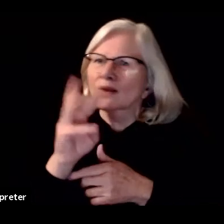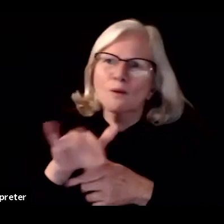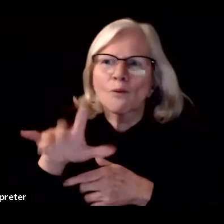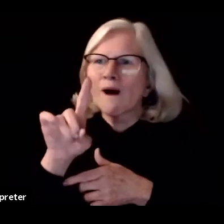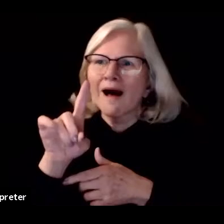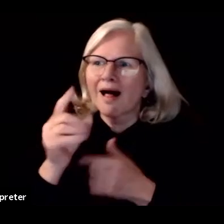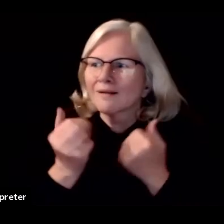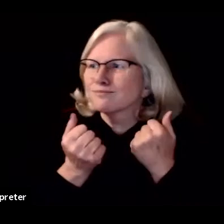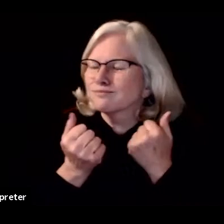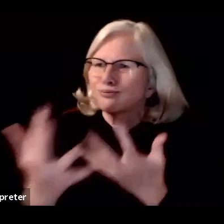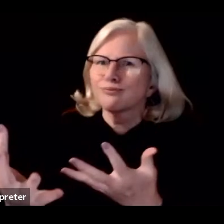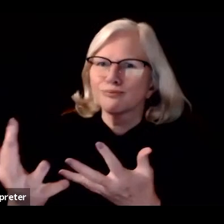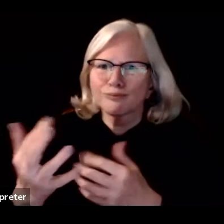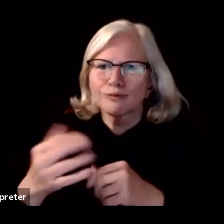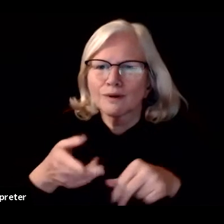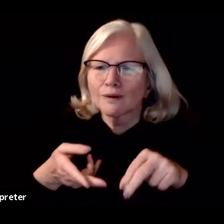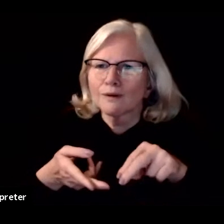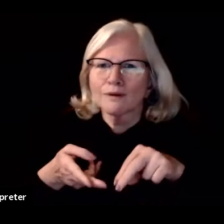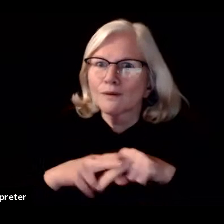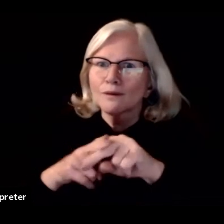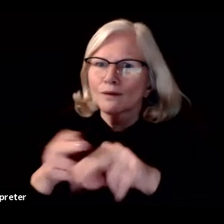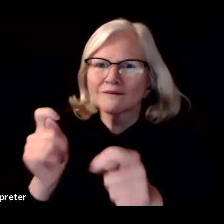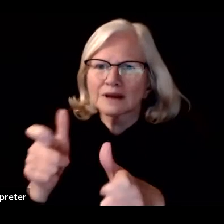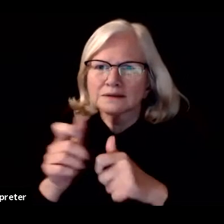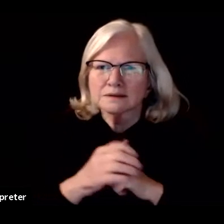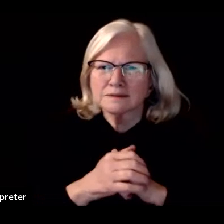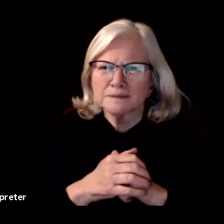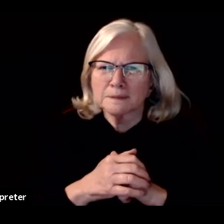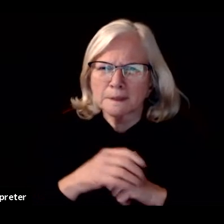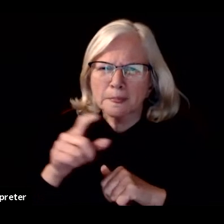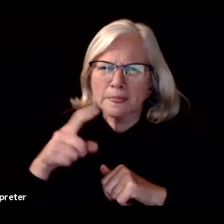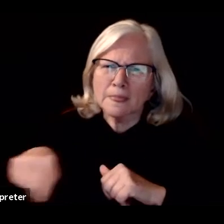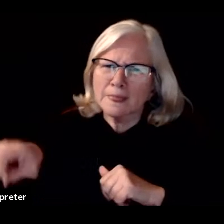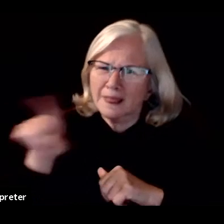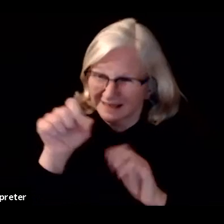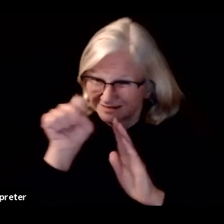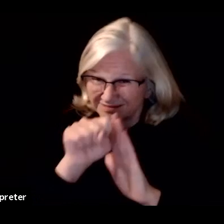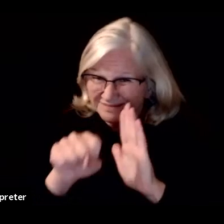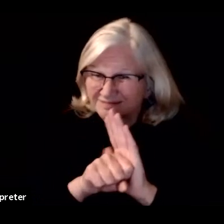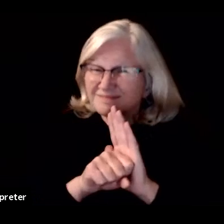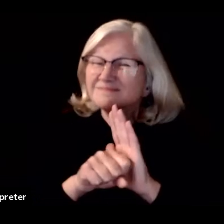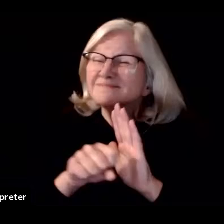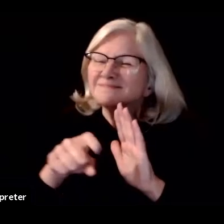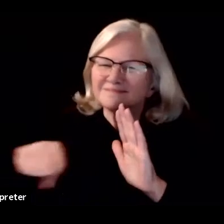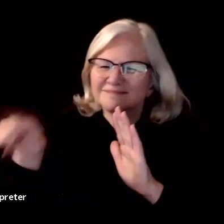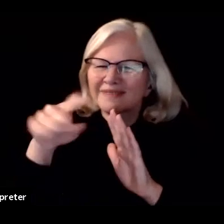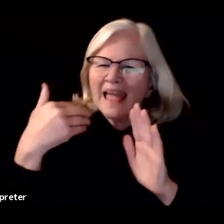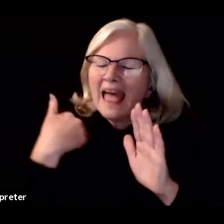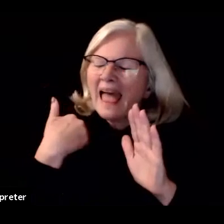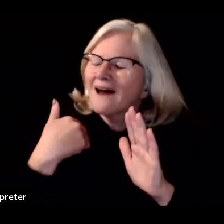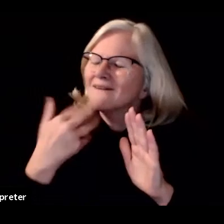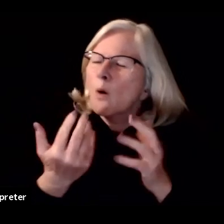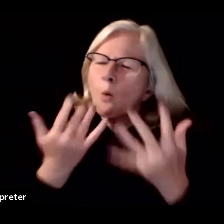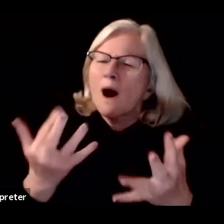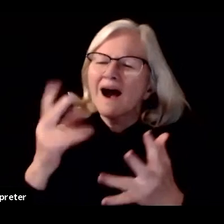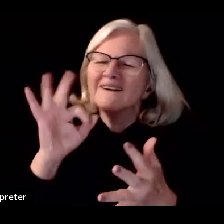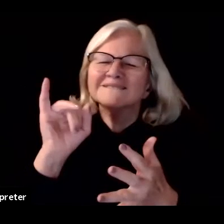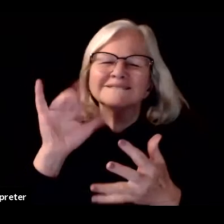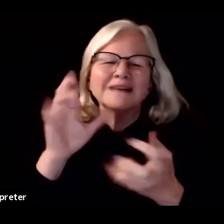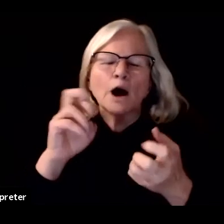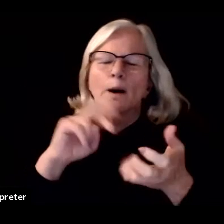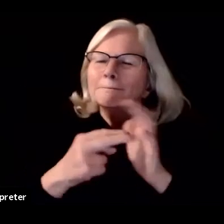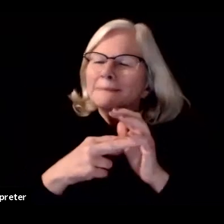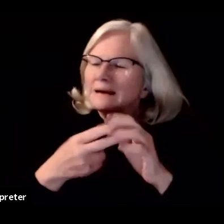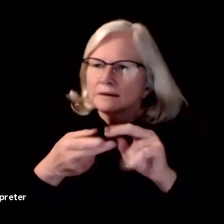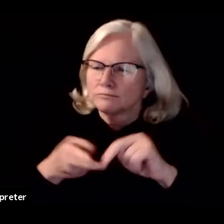that's available to burn. And we've been surrounded by wildfires in our neighboring states for